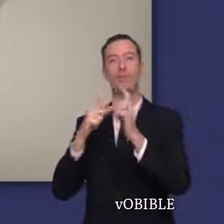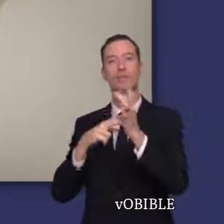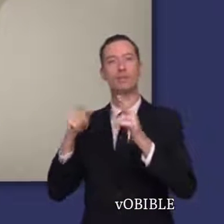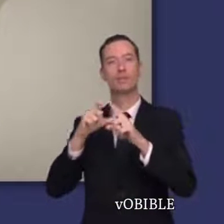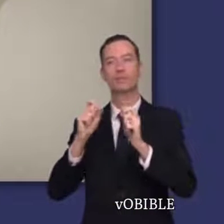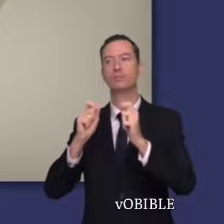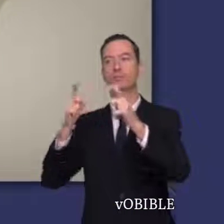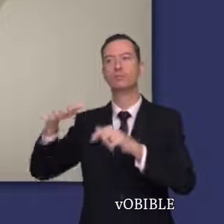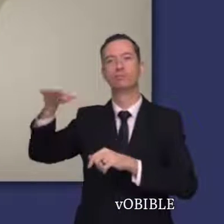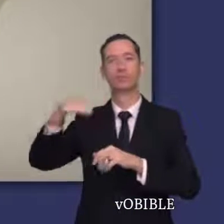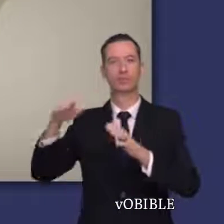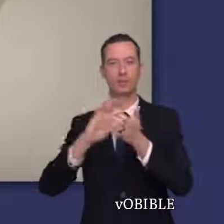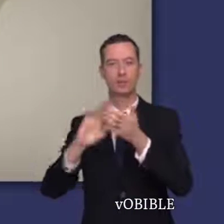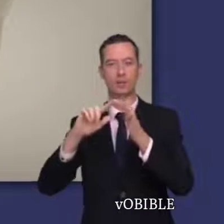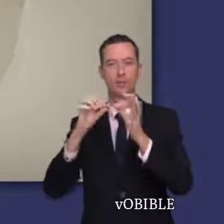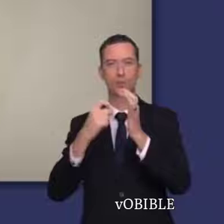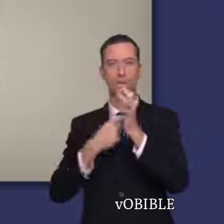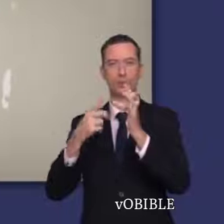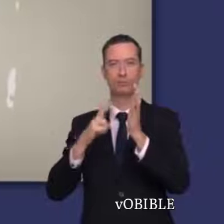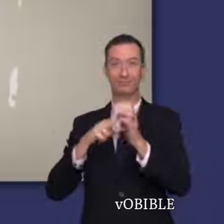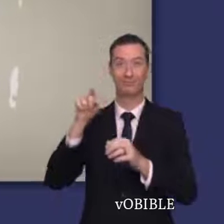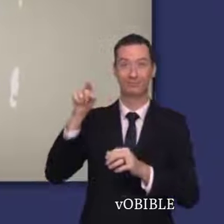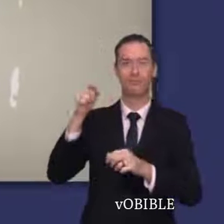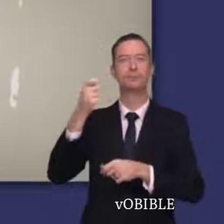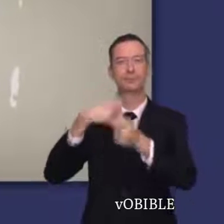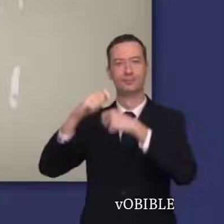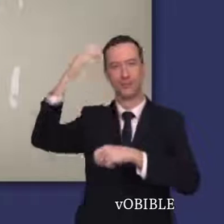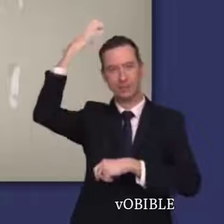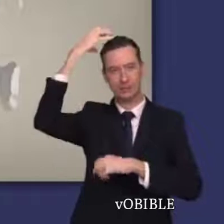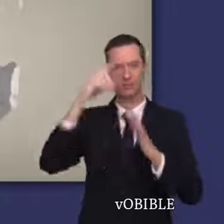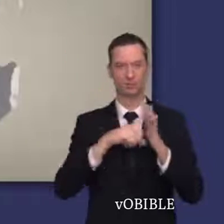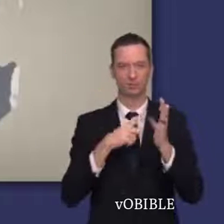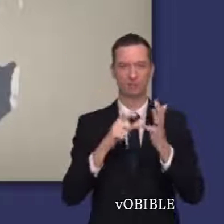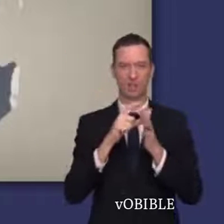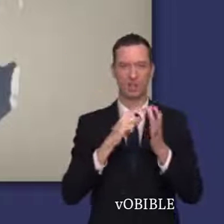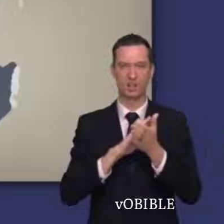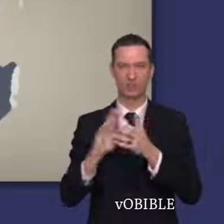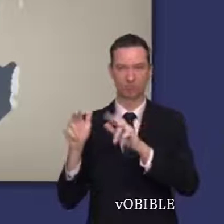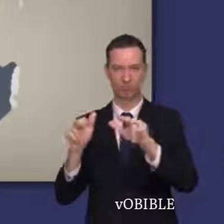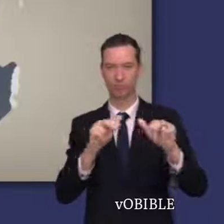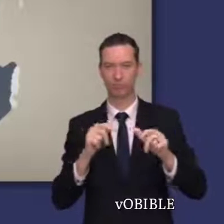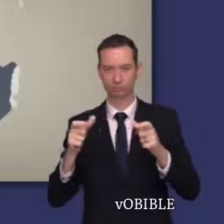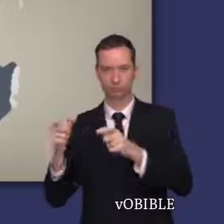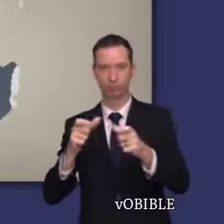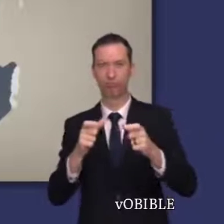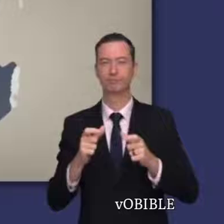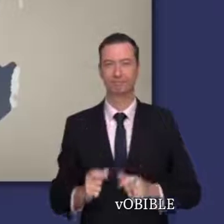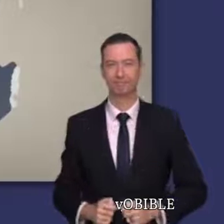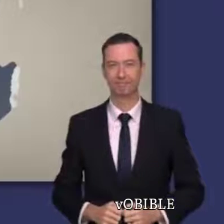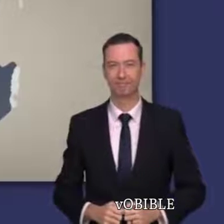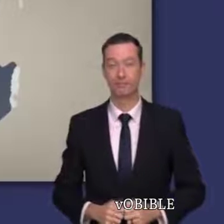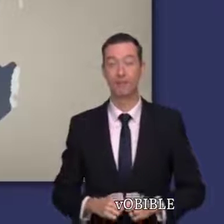all Israel. In chapter 2, David goes to Hebron, where he is made king over the tribe